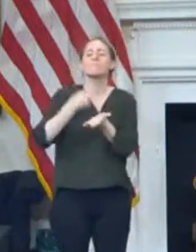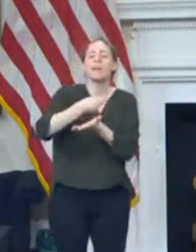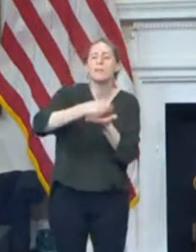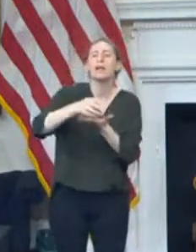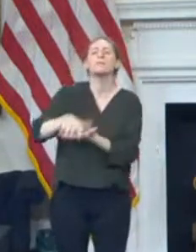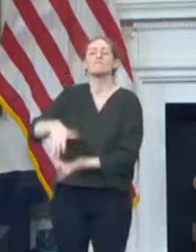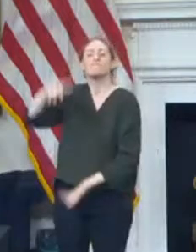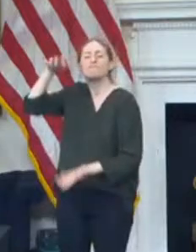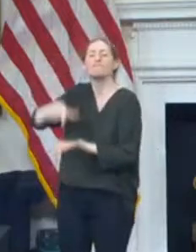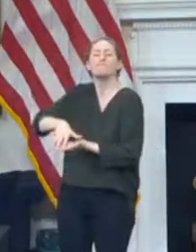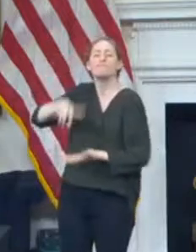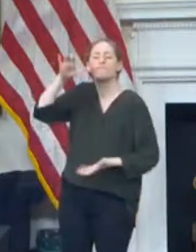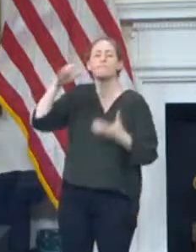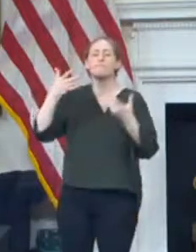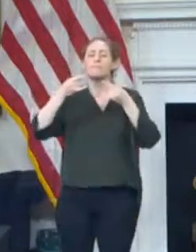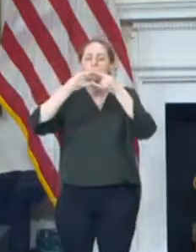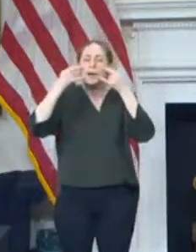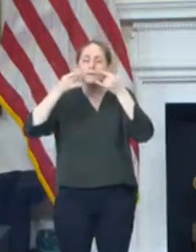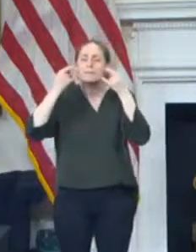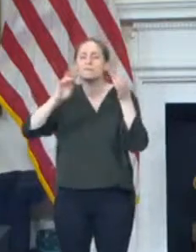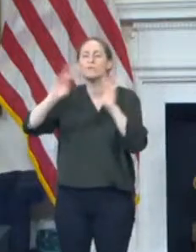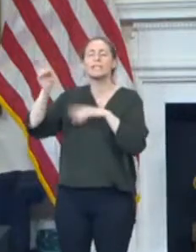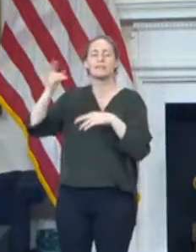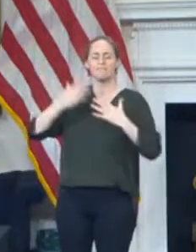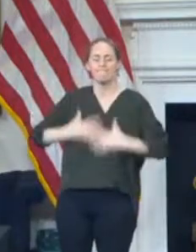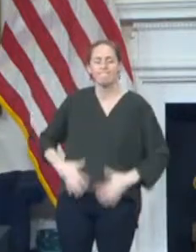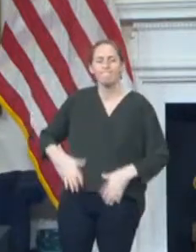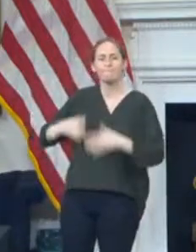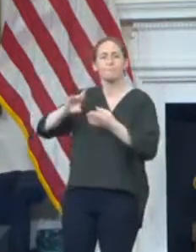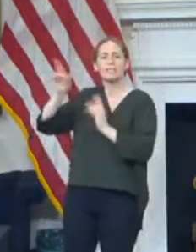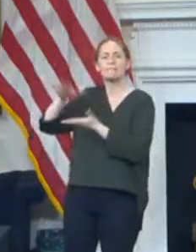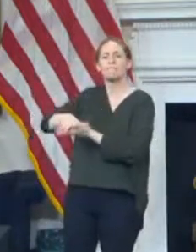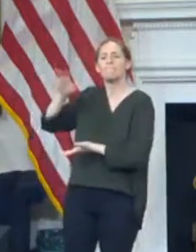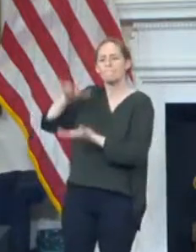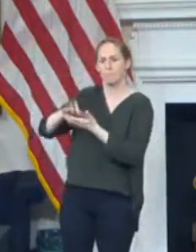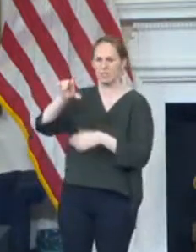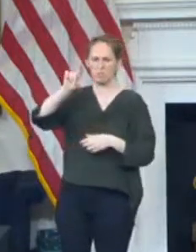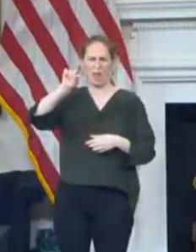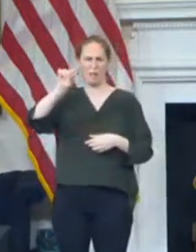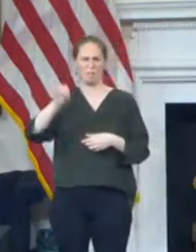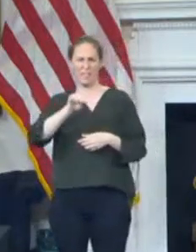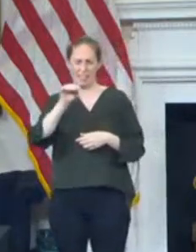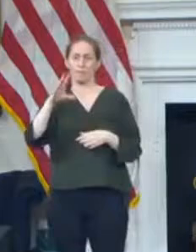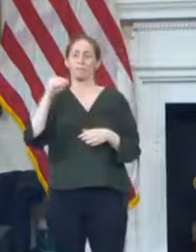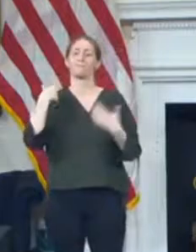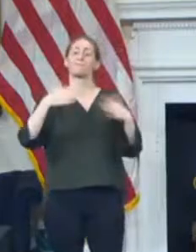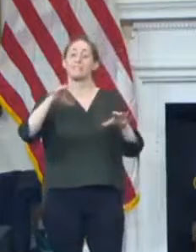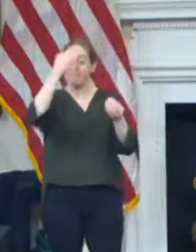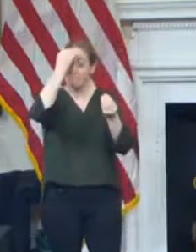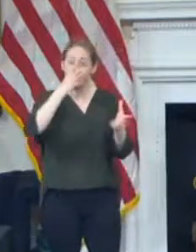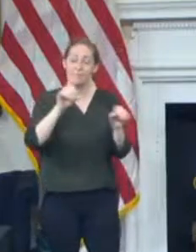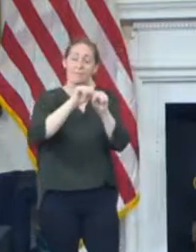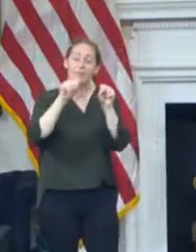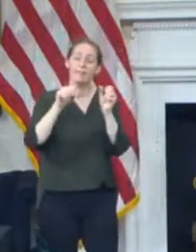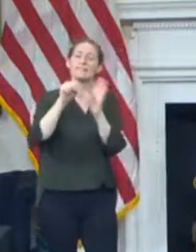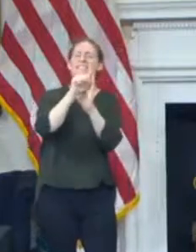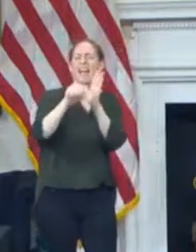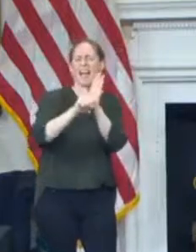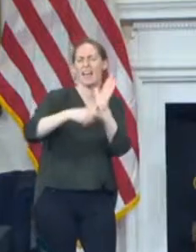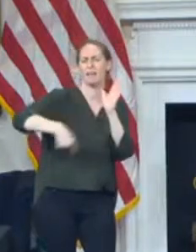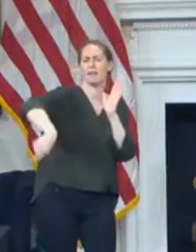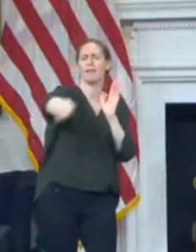PPE. Federal officials have encouraged states to have 60-day